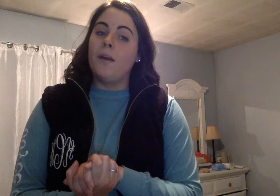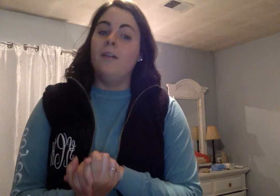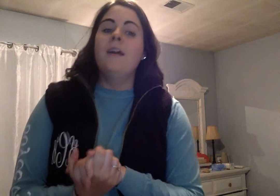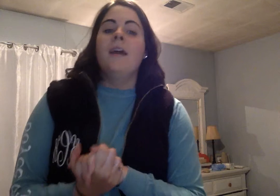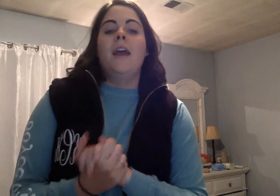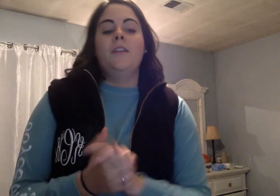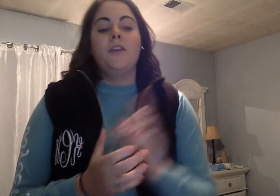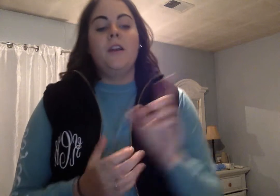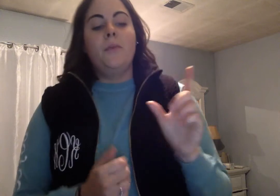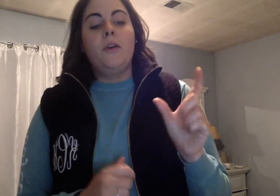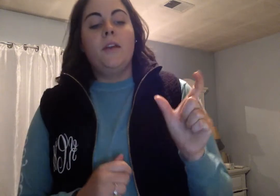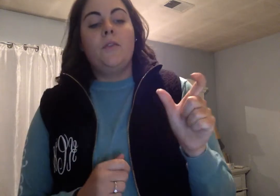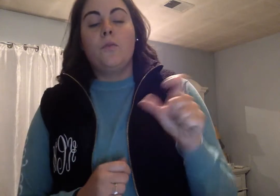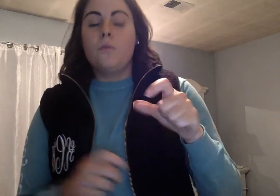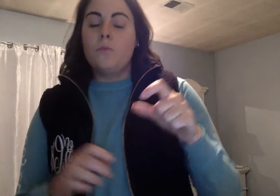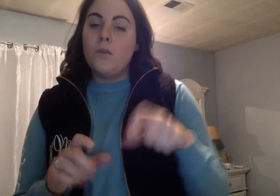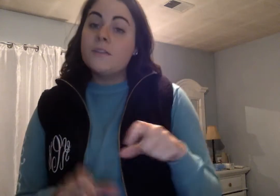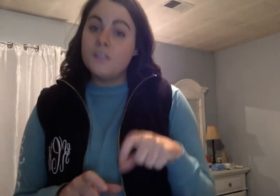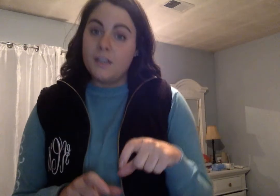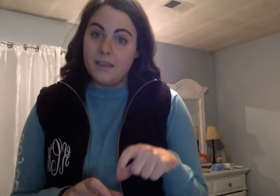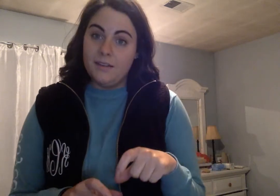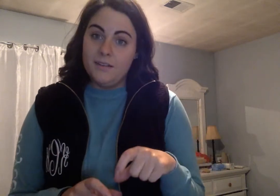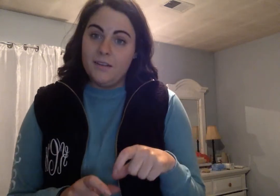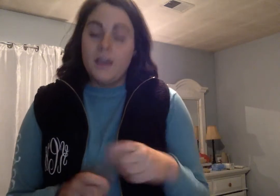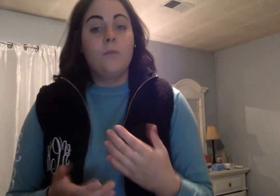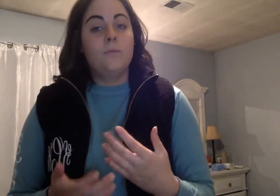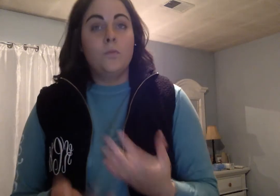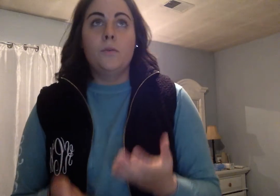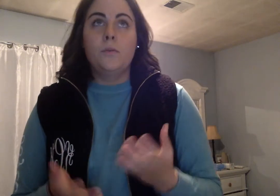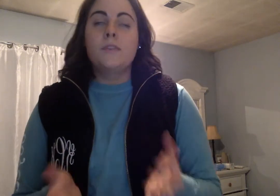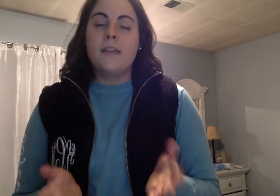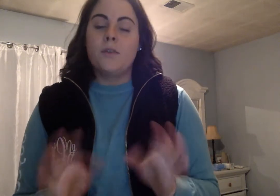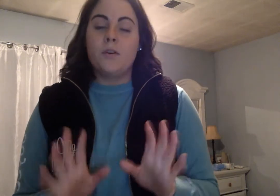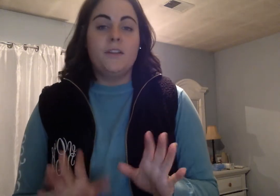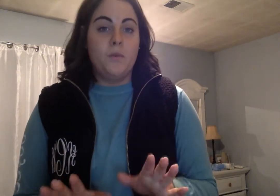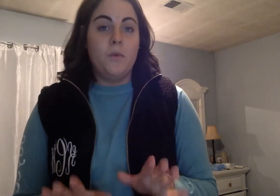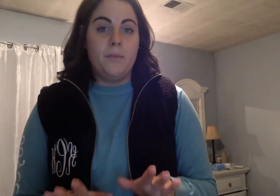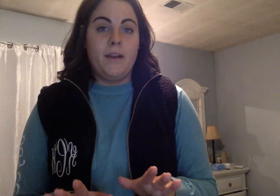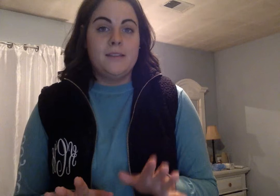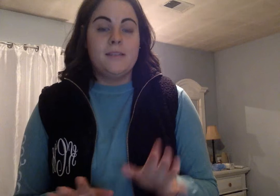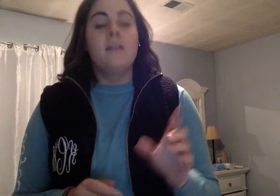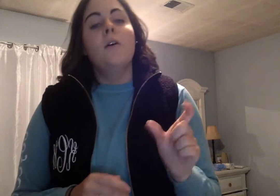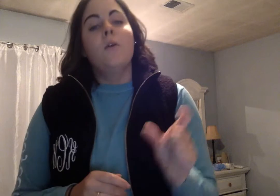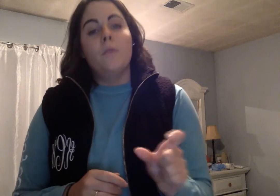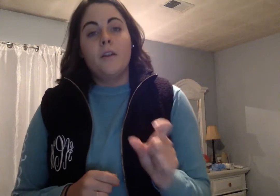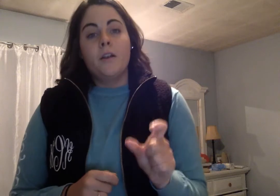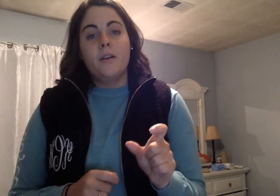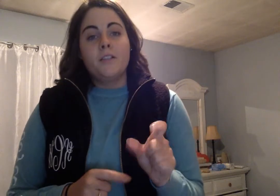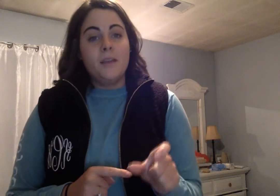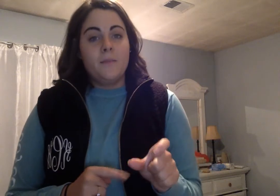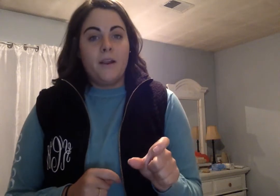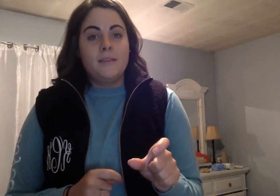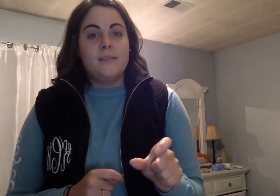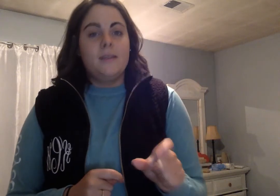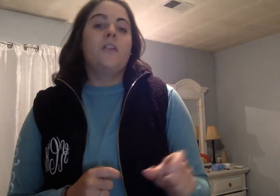oil, and then you're going to put the rolls of chicken. We'll say that we're only doing one breast. Your chicken breast, and you're going to